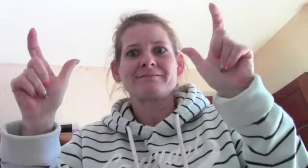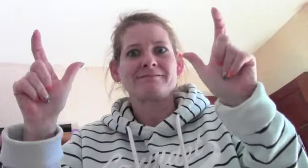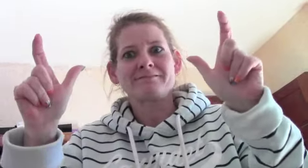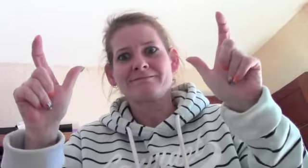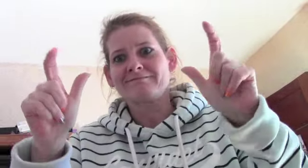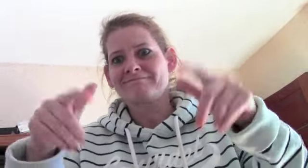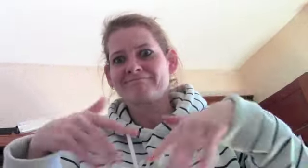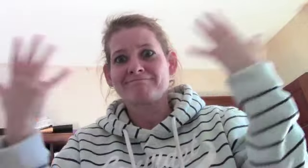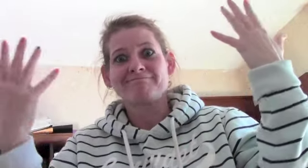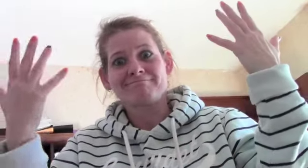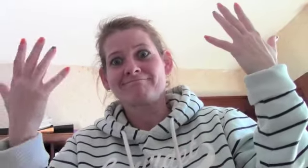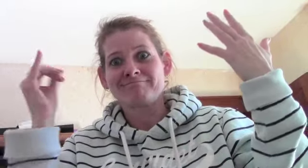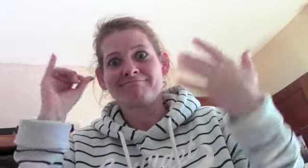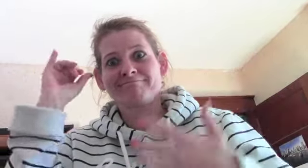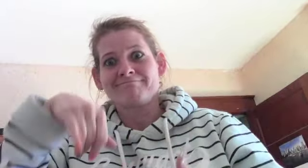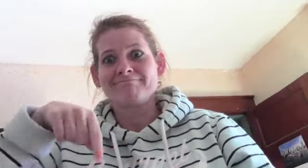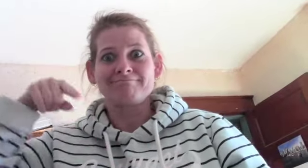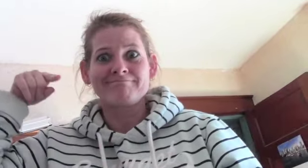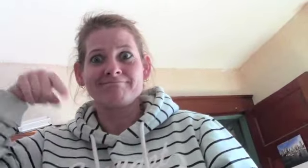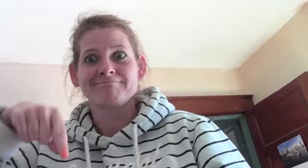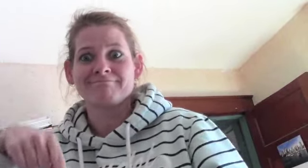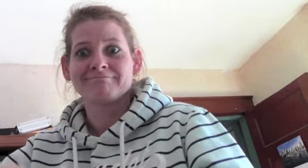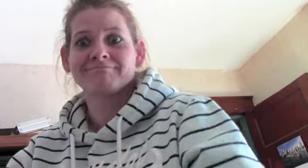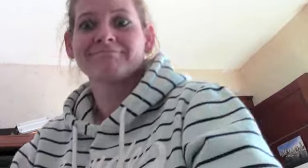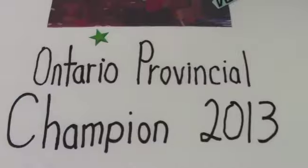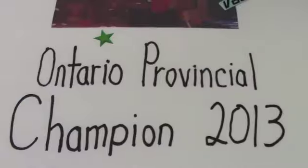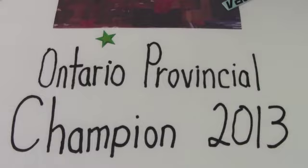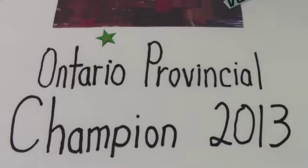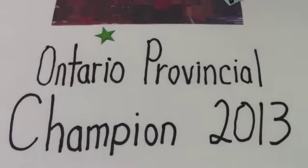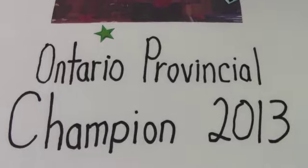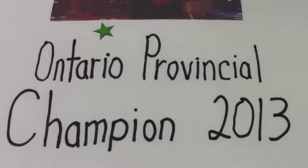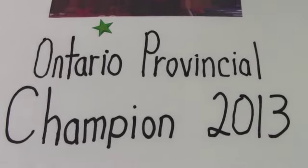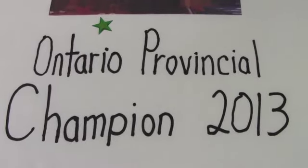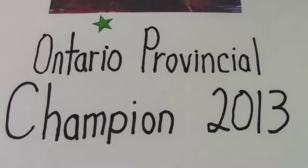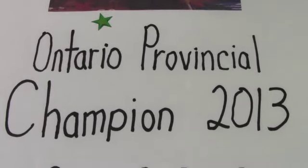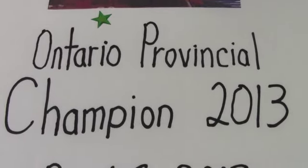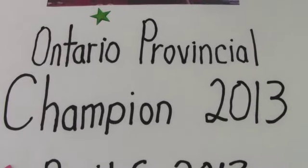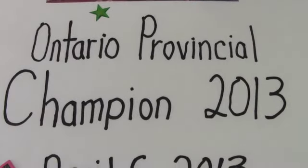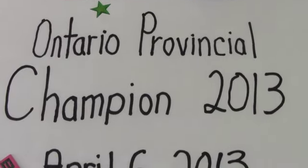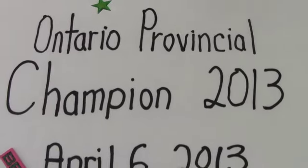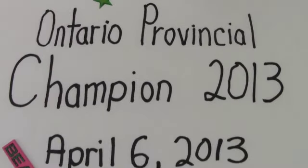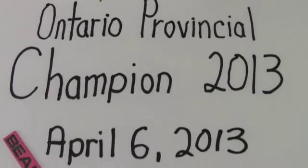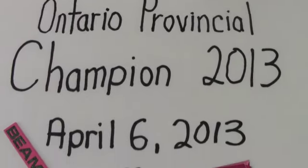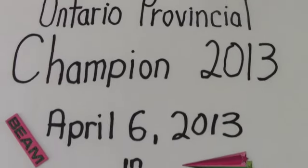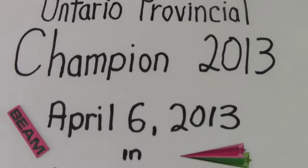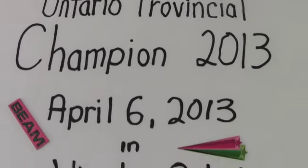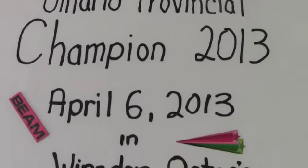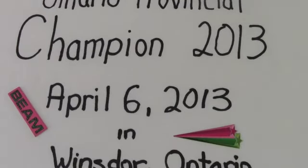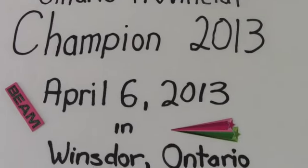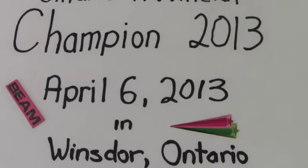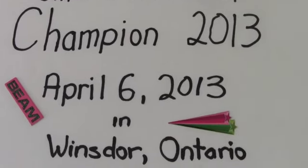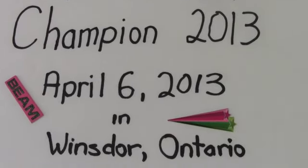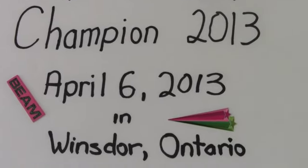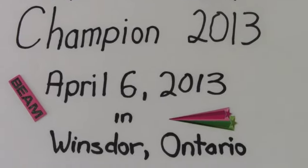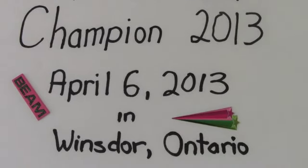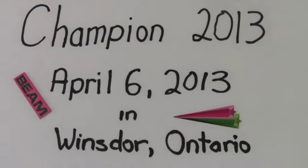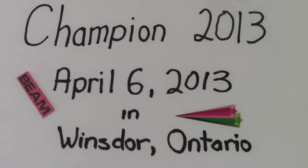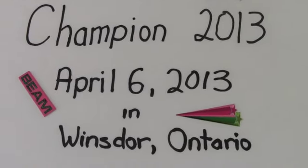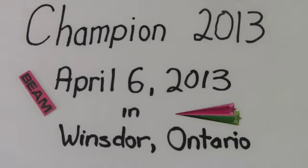Wendy's. Oh, wow. Yeah. All the introducing black bread grilled chicken from Wendy's. Warm grilled seasoned chicken, toasted black bread,